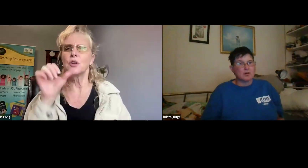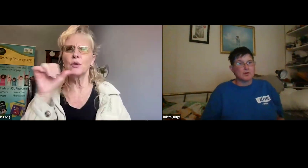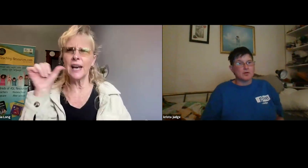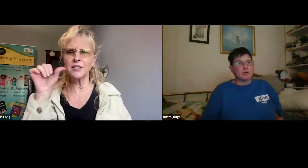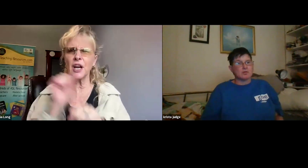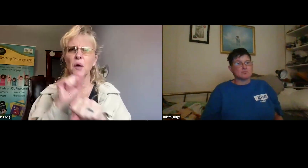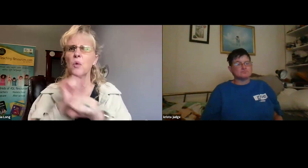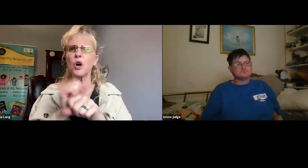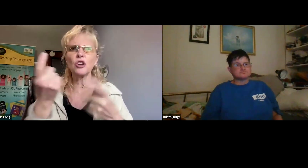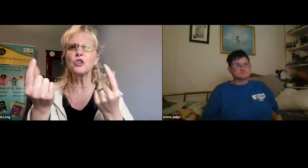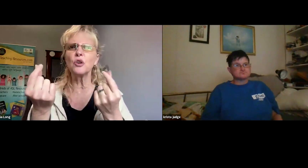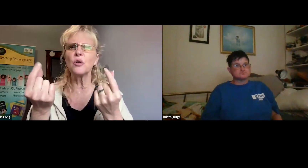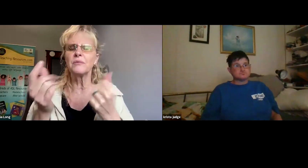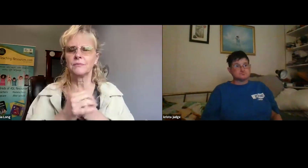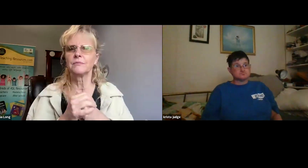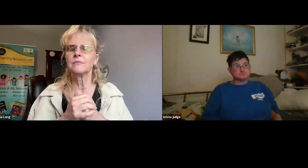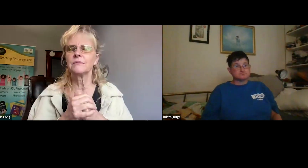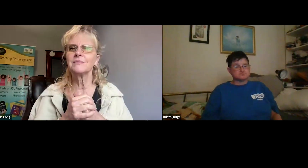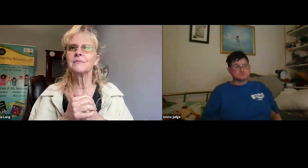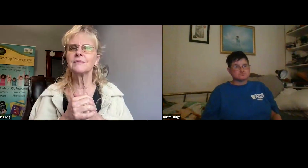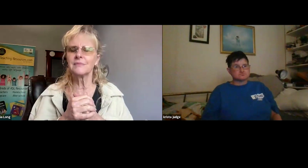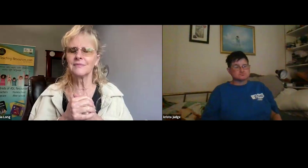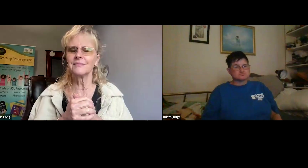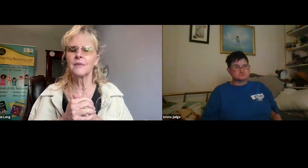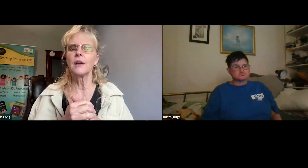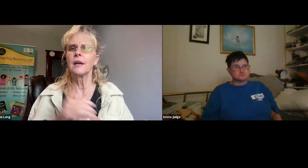Yes. So yesterday, work, do.